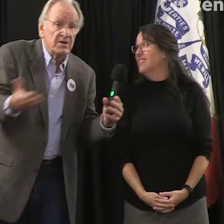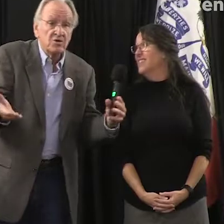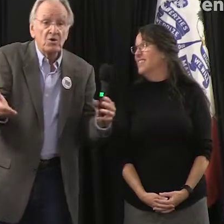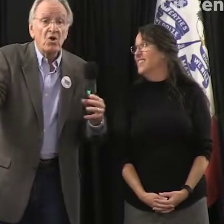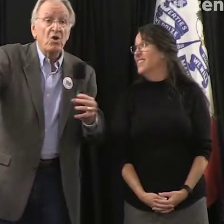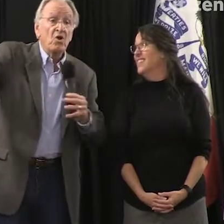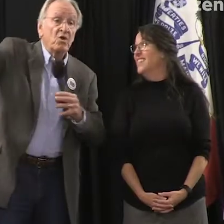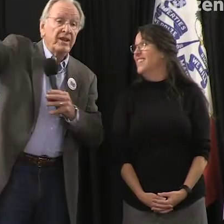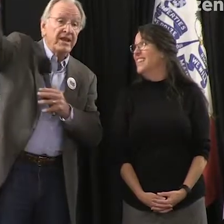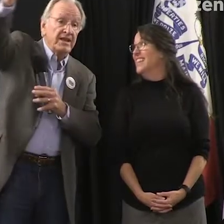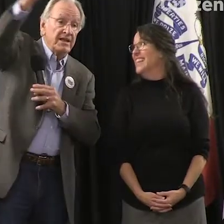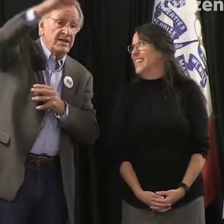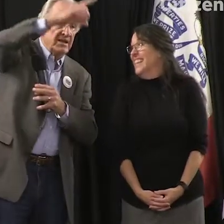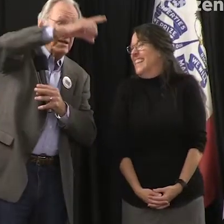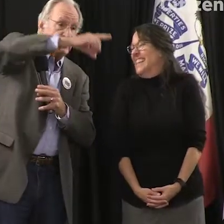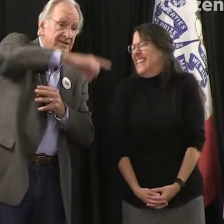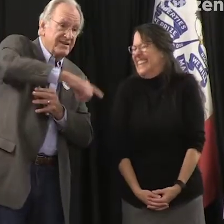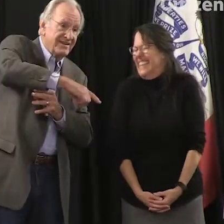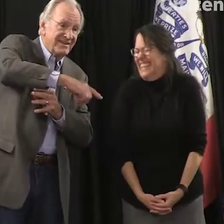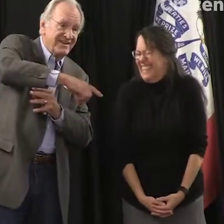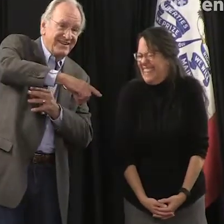we'll be here all day.